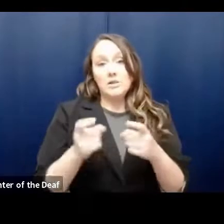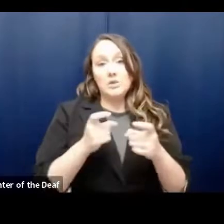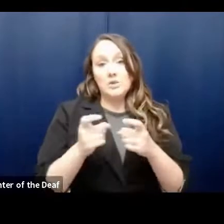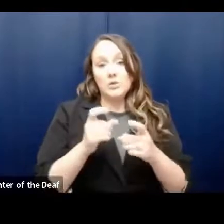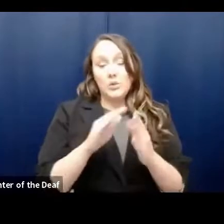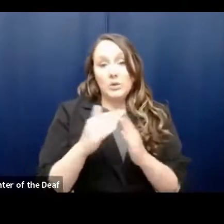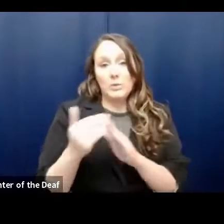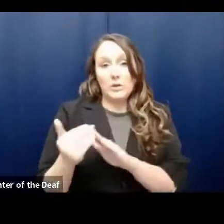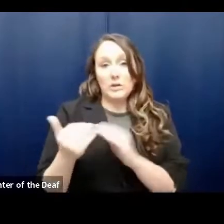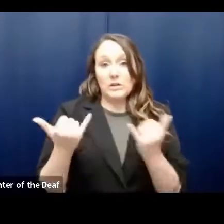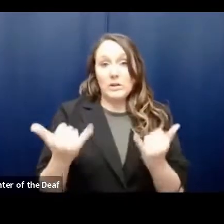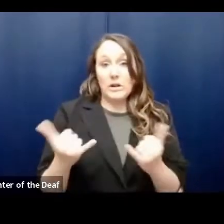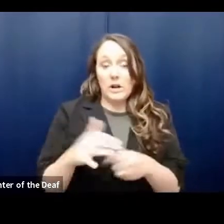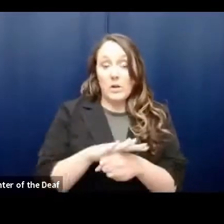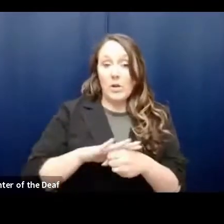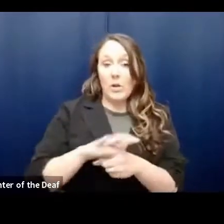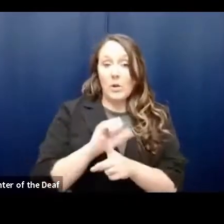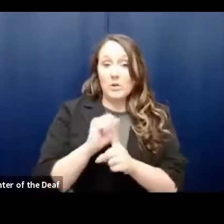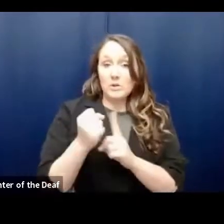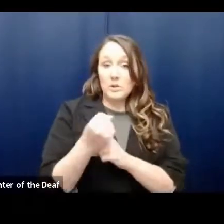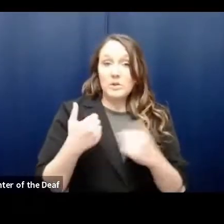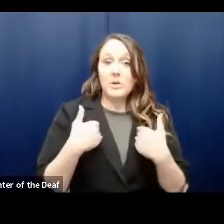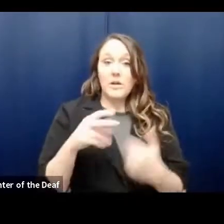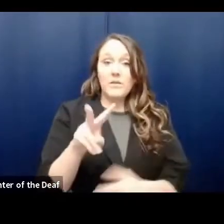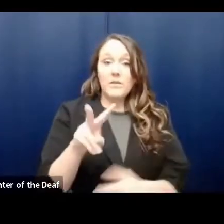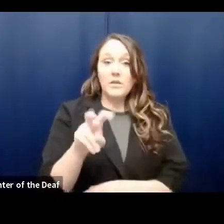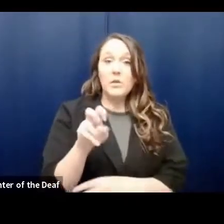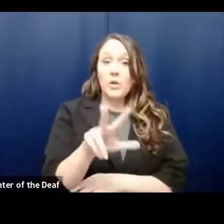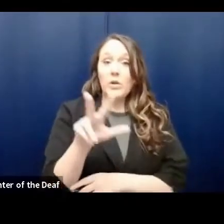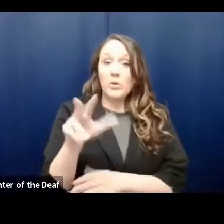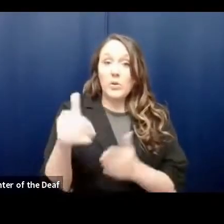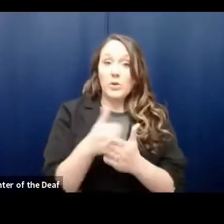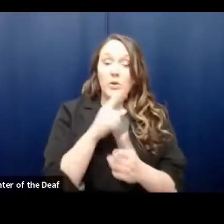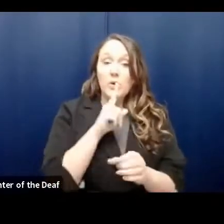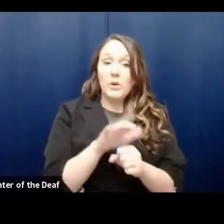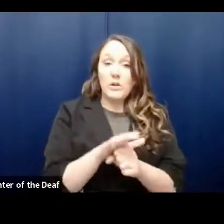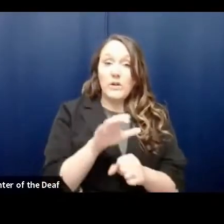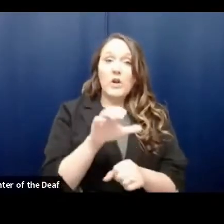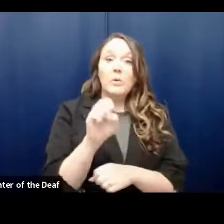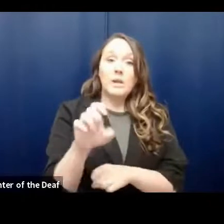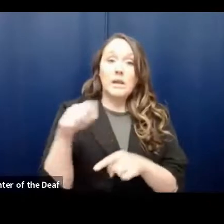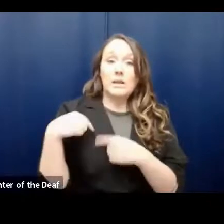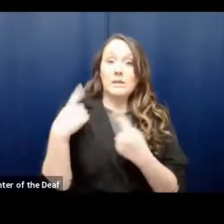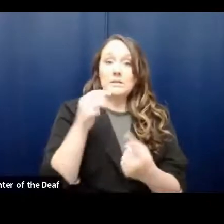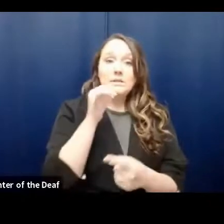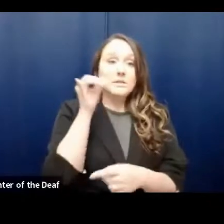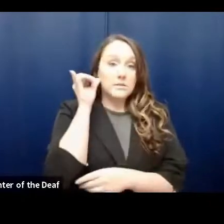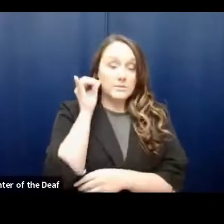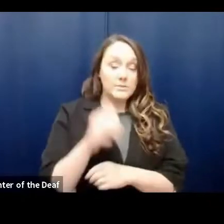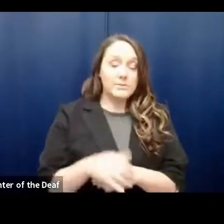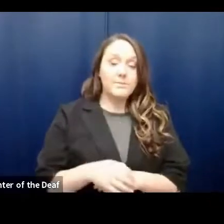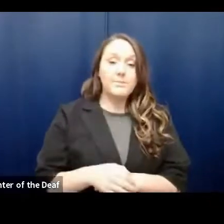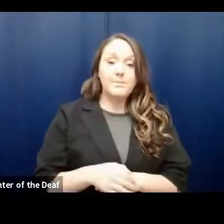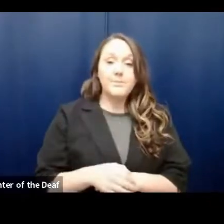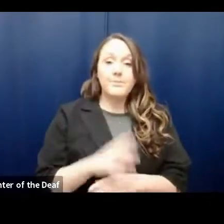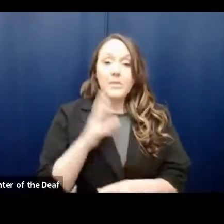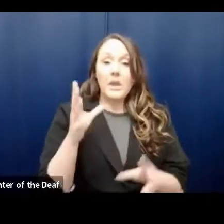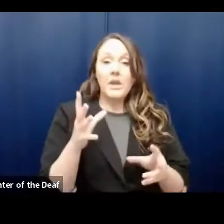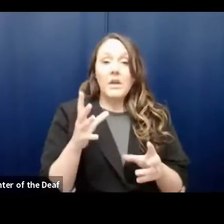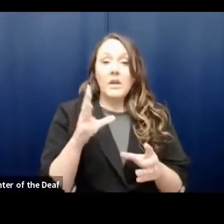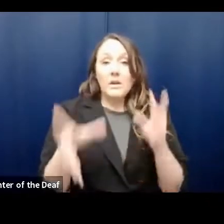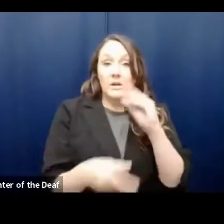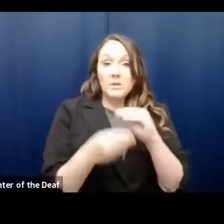situation. We have 233 new confirmed cases since yesterday's report, giving